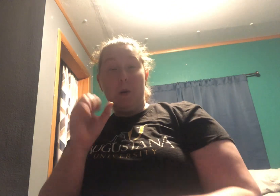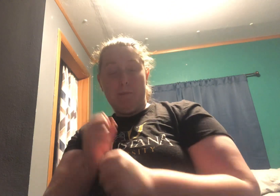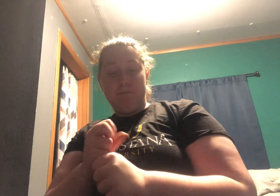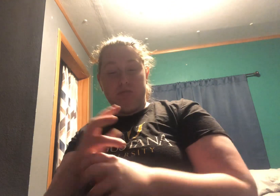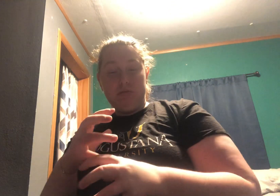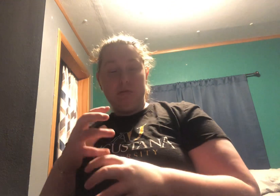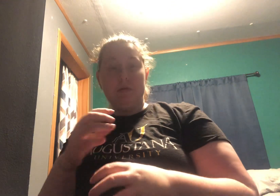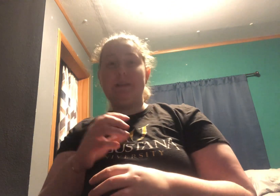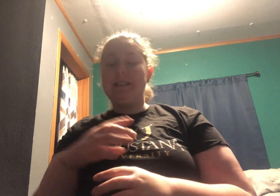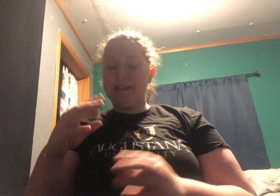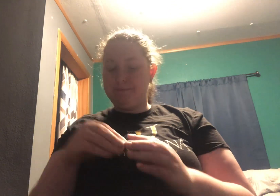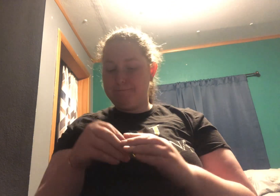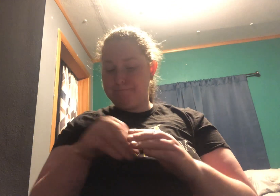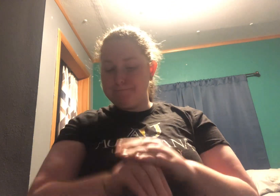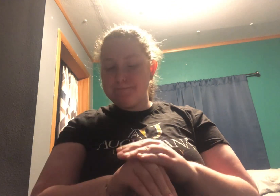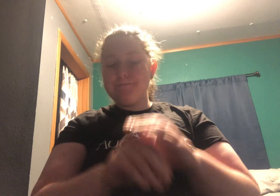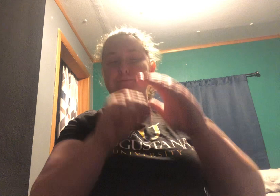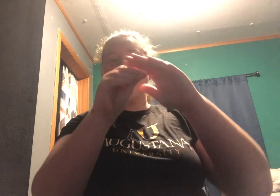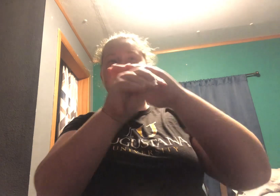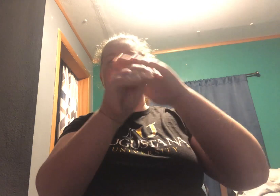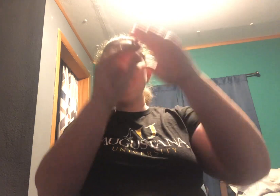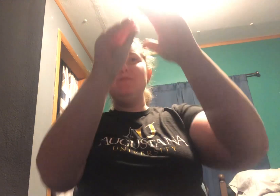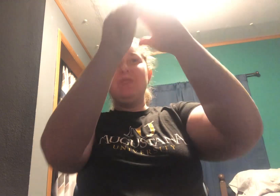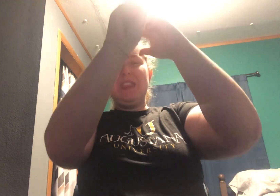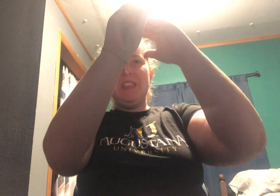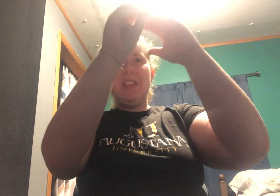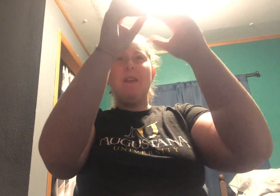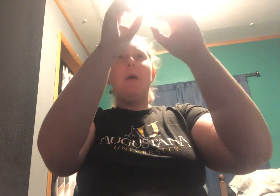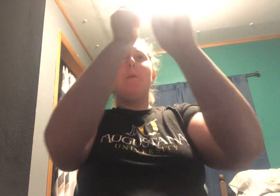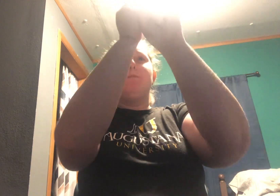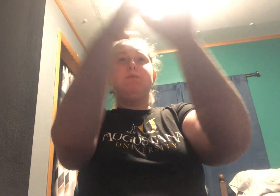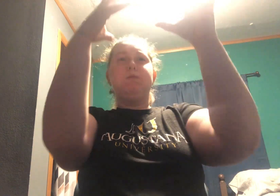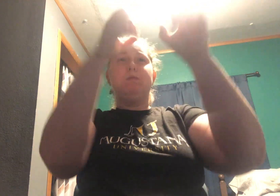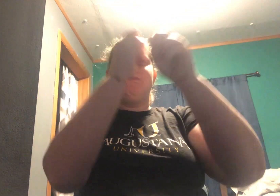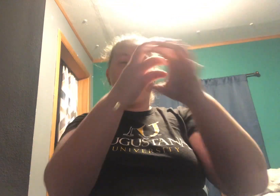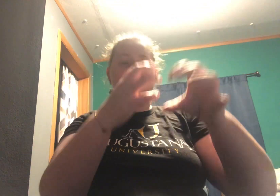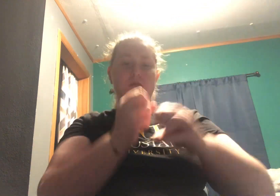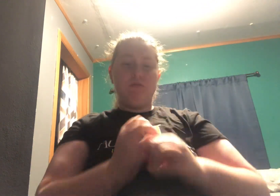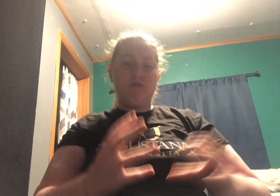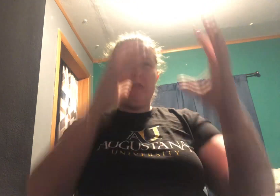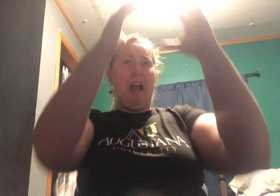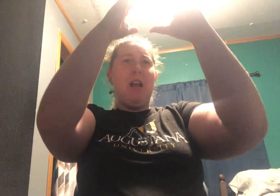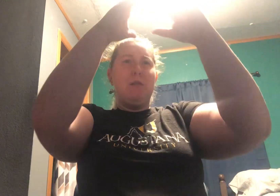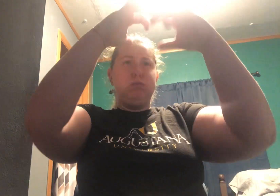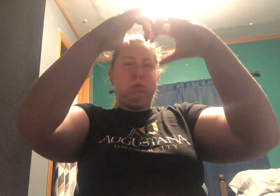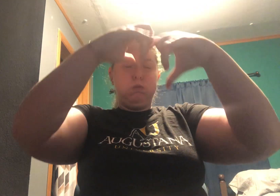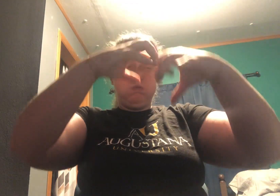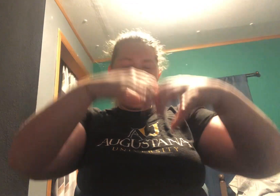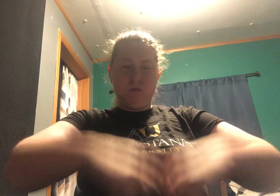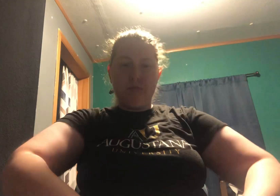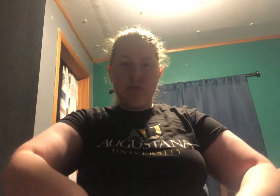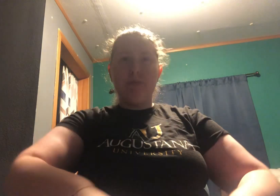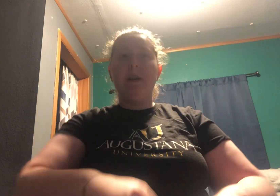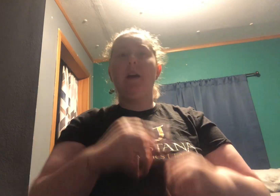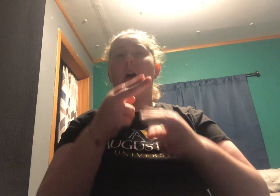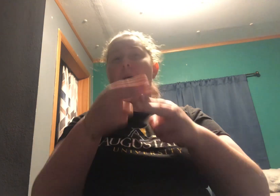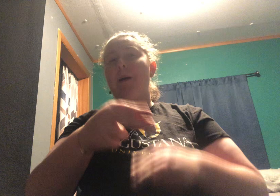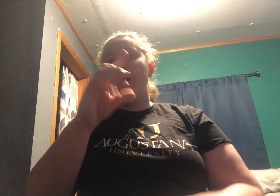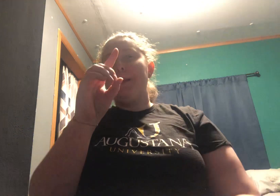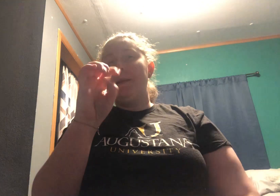building collapses, right? That's called a demolition. You're demolishing the building. Okay, so after